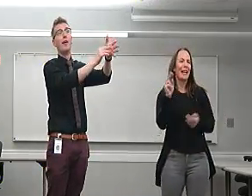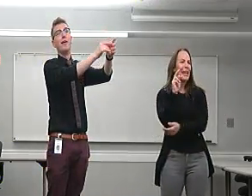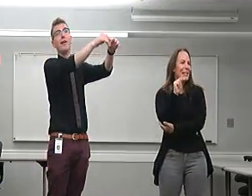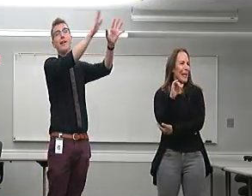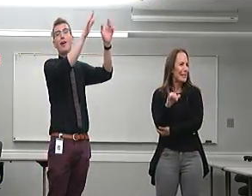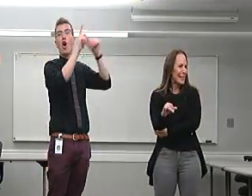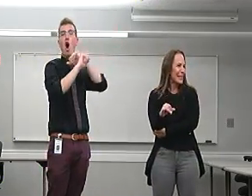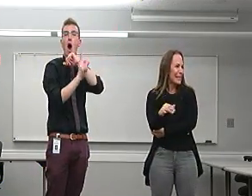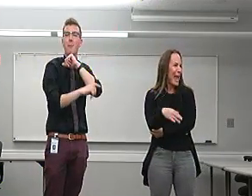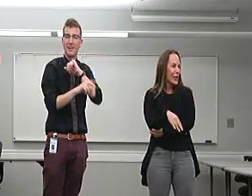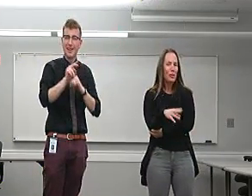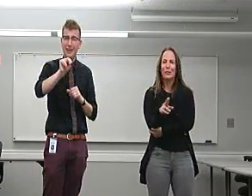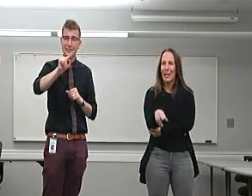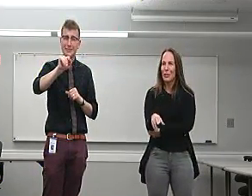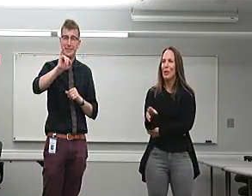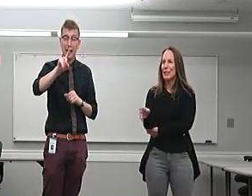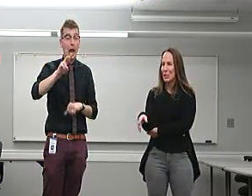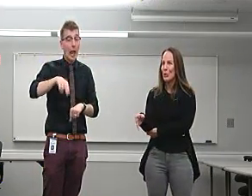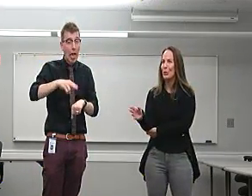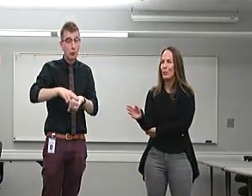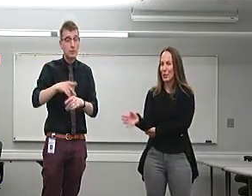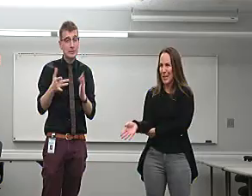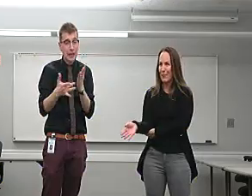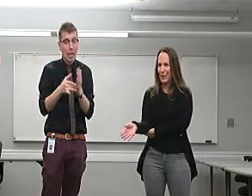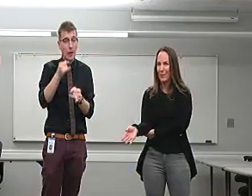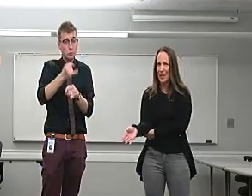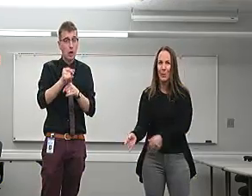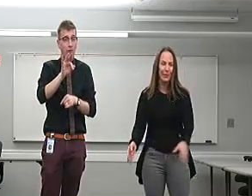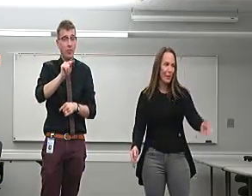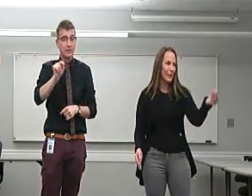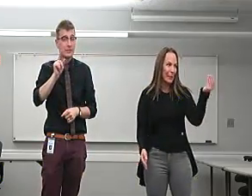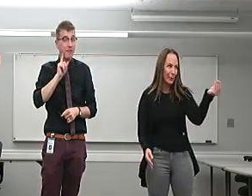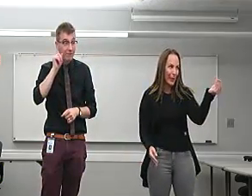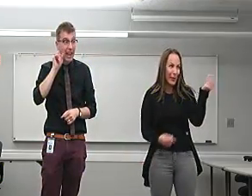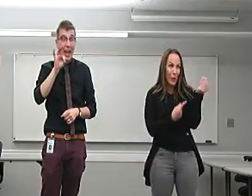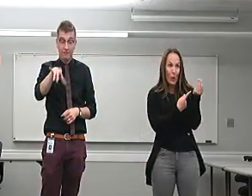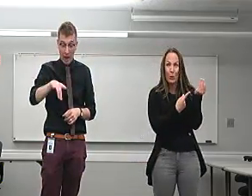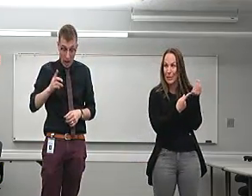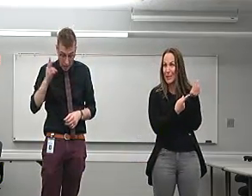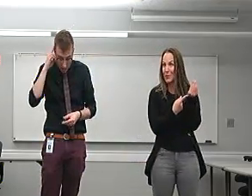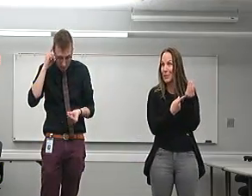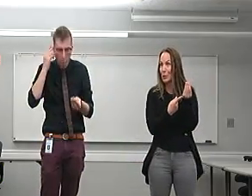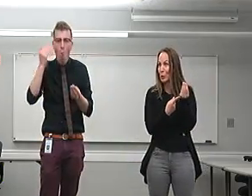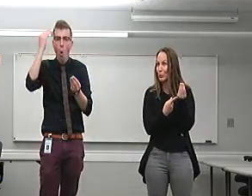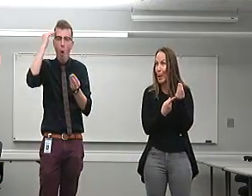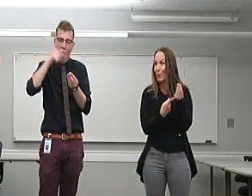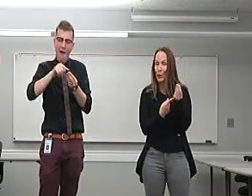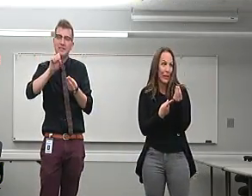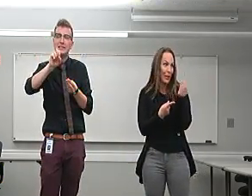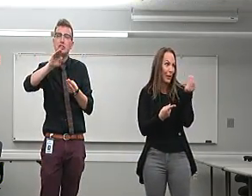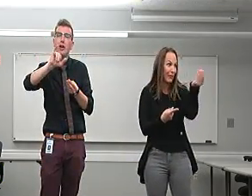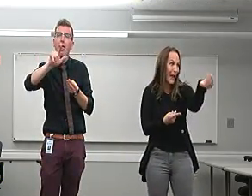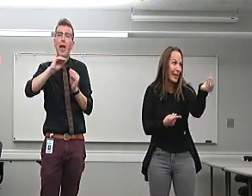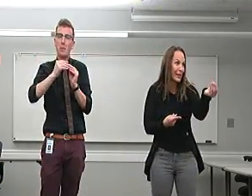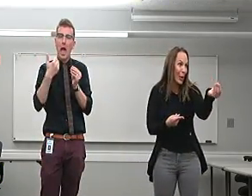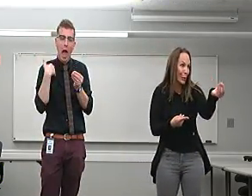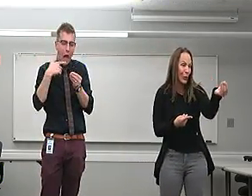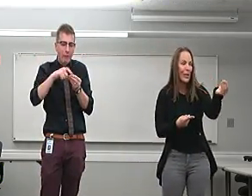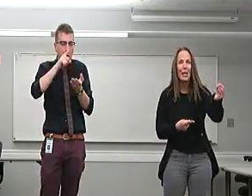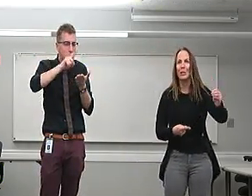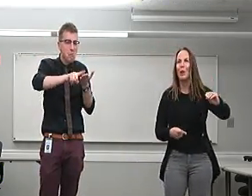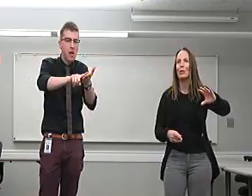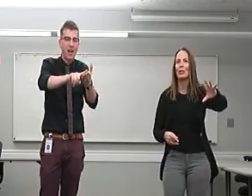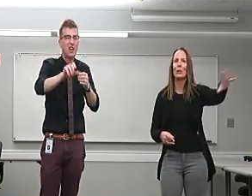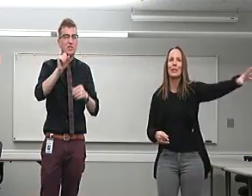the National Technical Institute for the Deaf, if somebody found an implant, they know those things have a serial number and they can find the owner. So I'm just sure it's